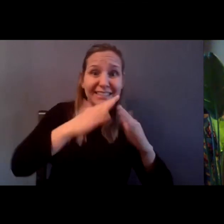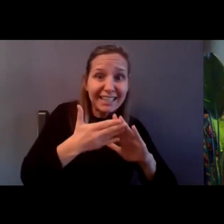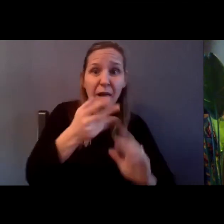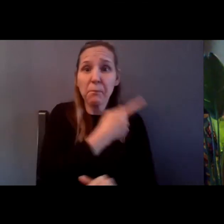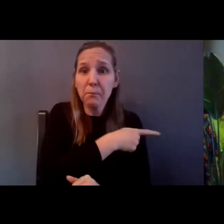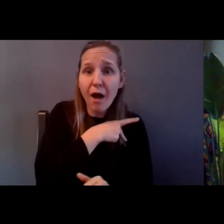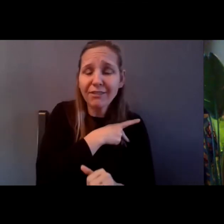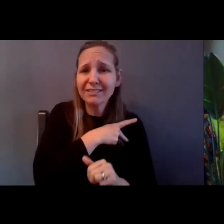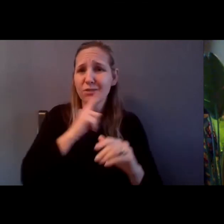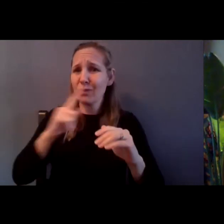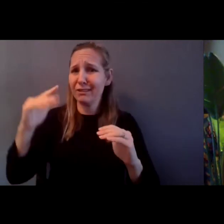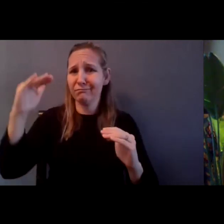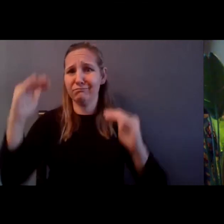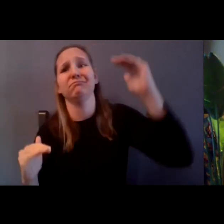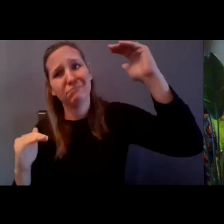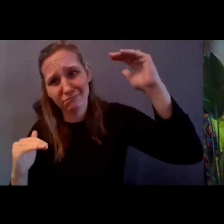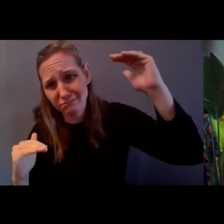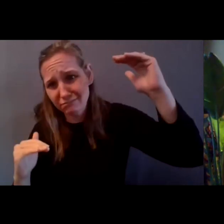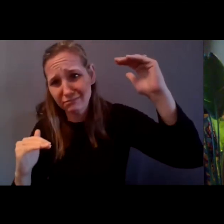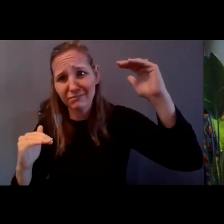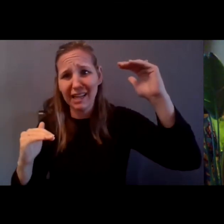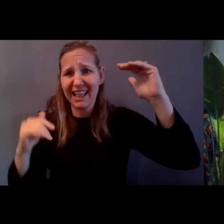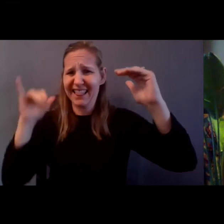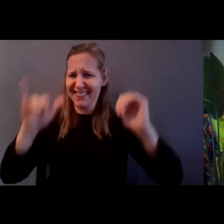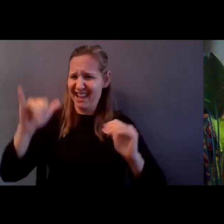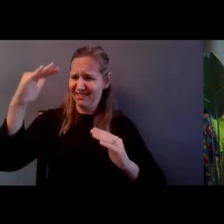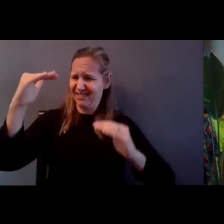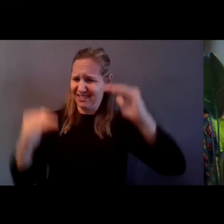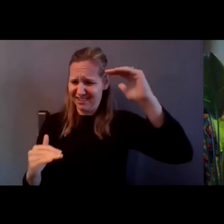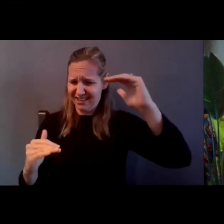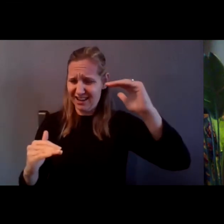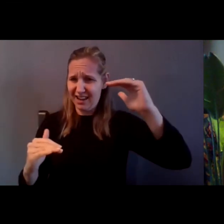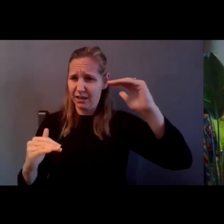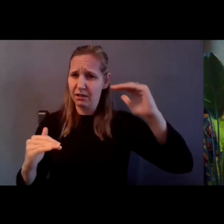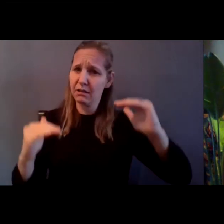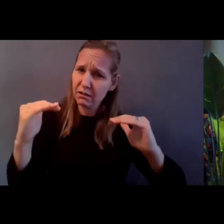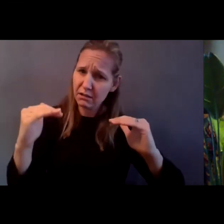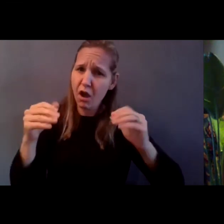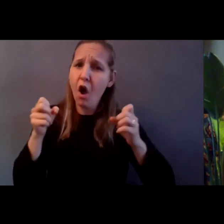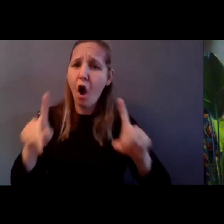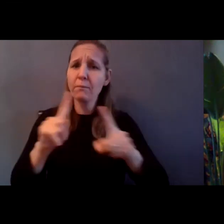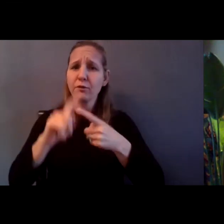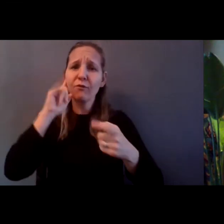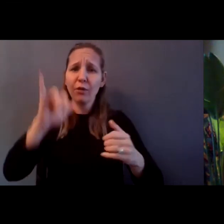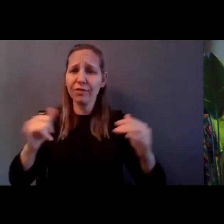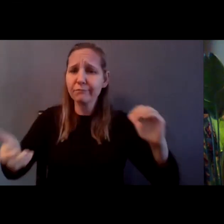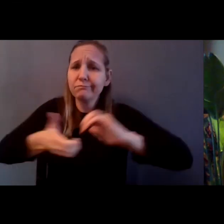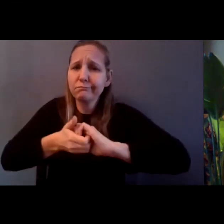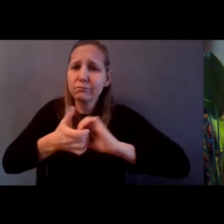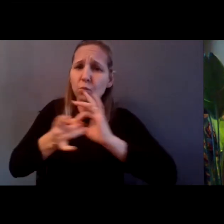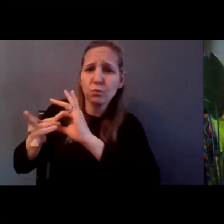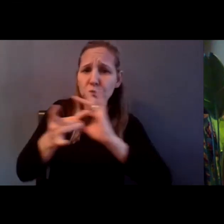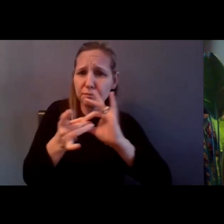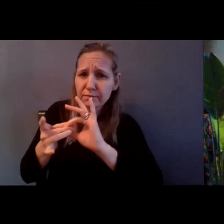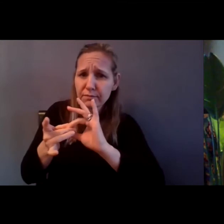of the socioeconomic relationship is the place for economic reconciliation. The concept of